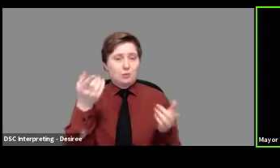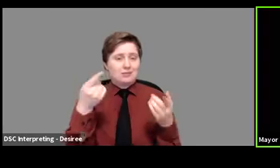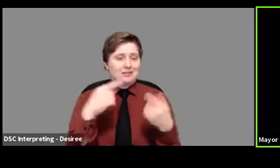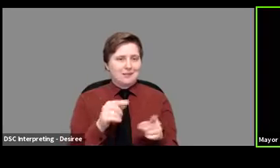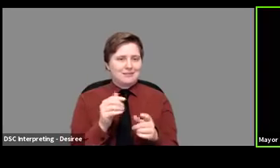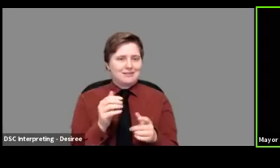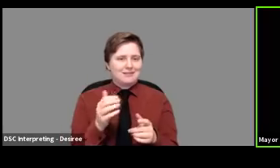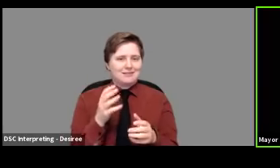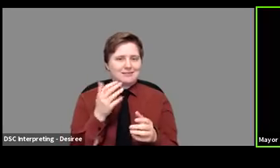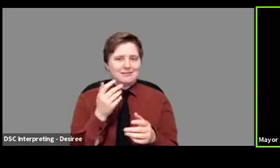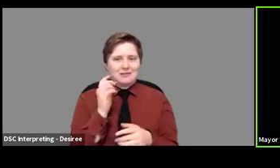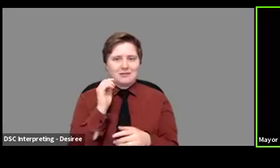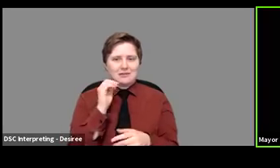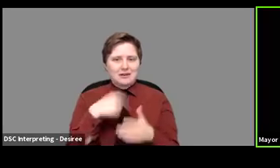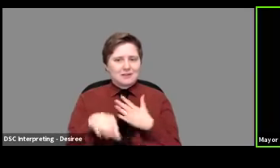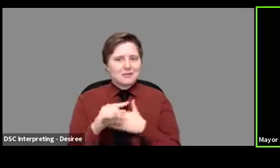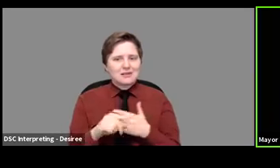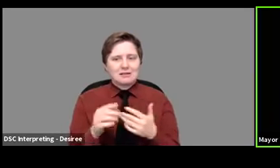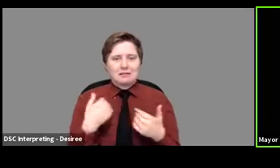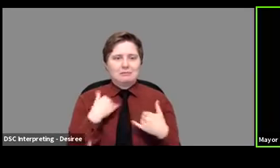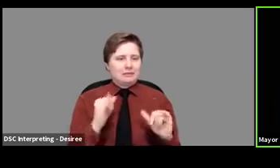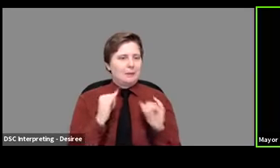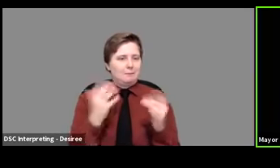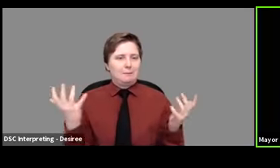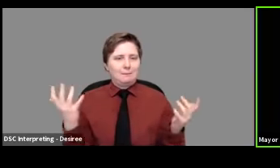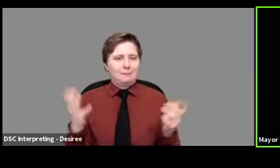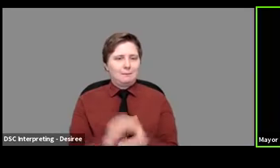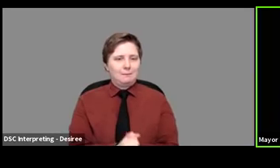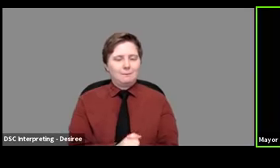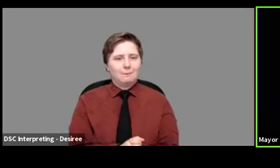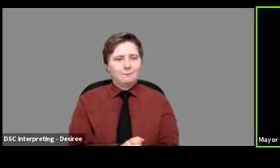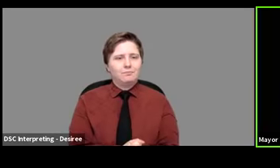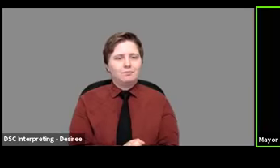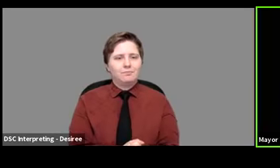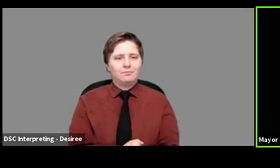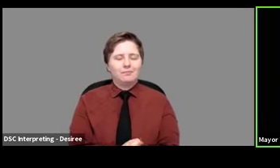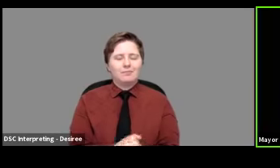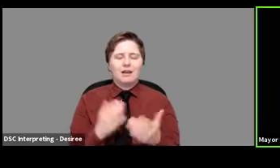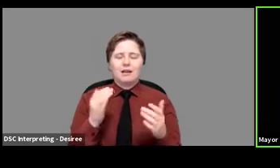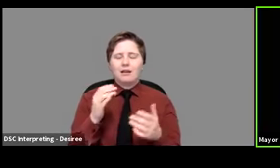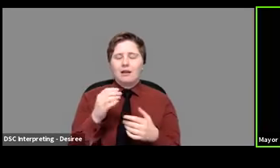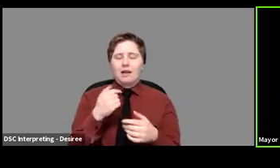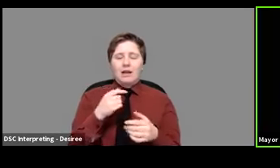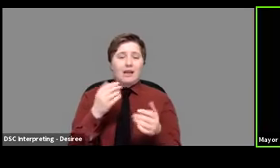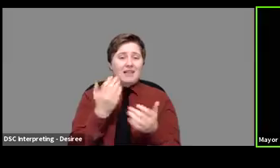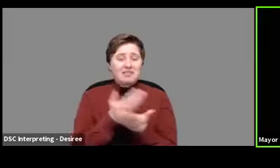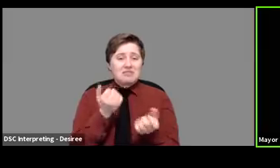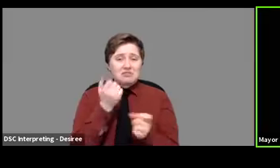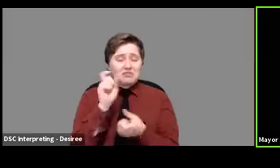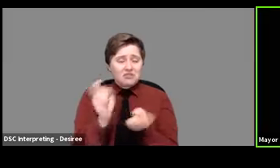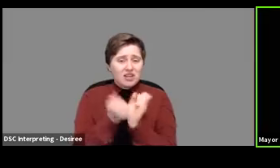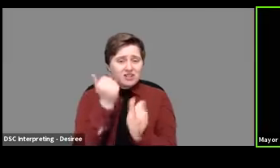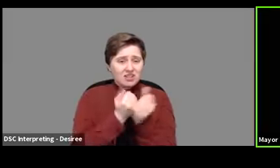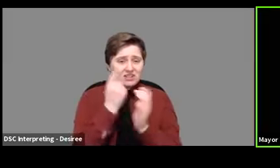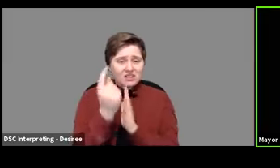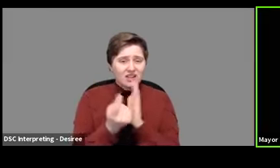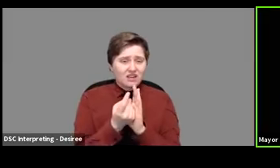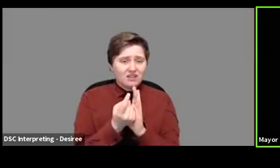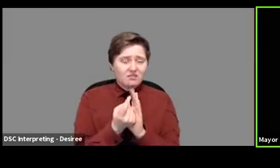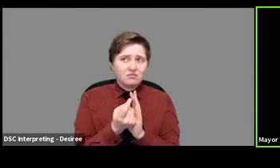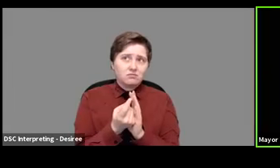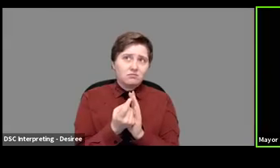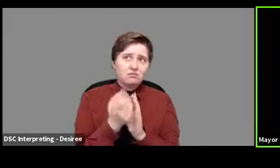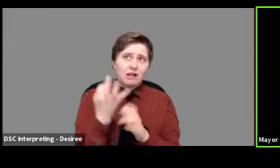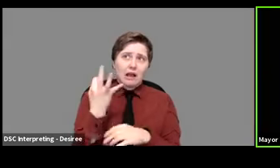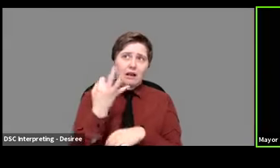the world is going to look like next week. And neither do we, you know, the, when I say things change on the hour, you know, about a, well, it's probably nine